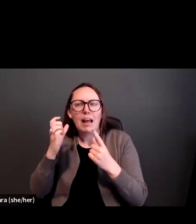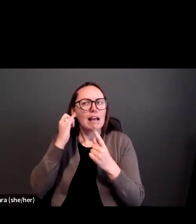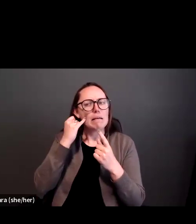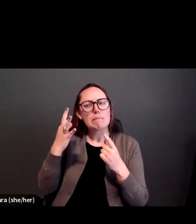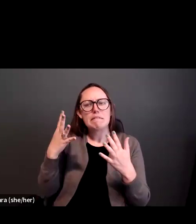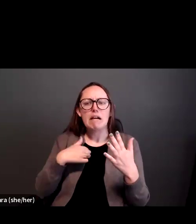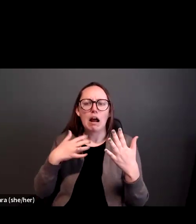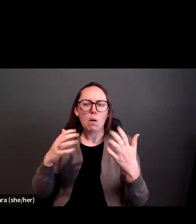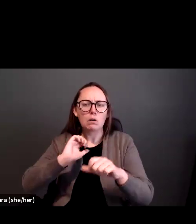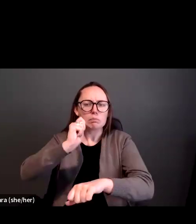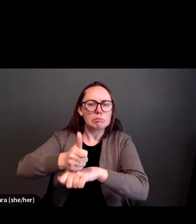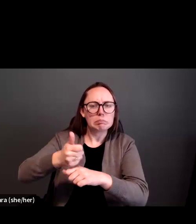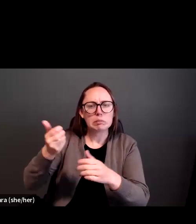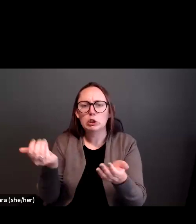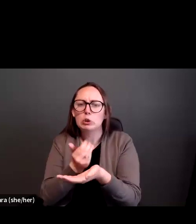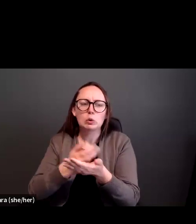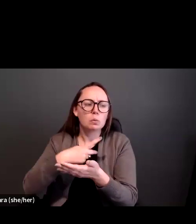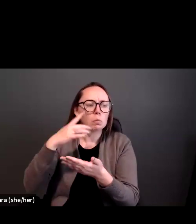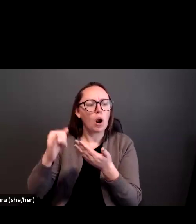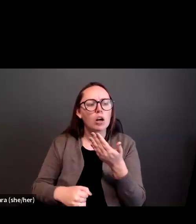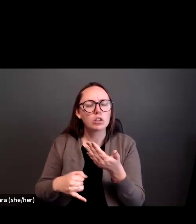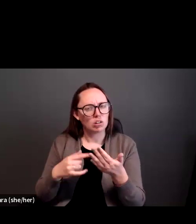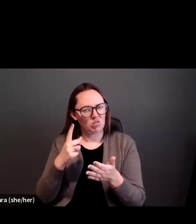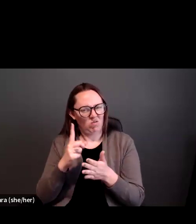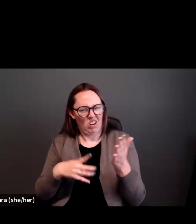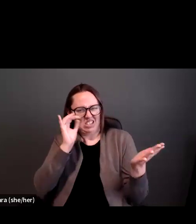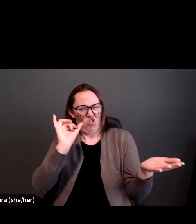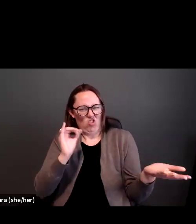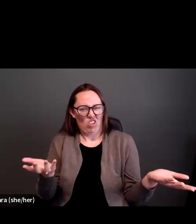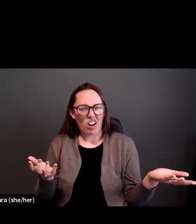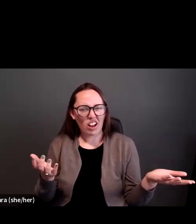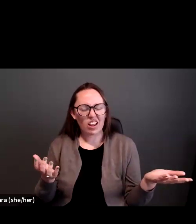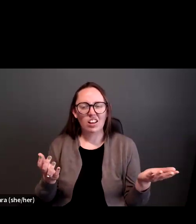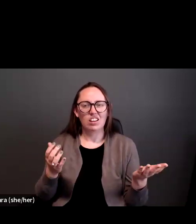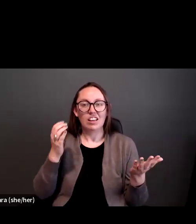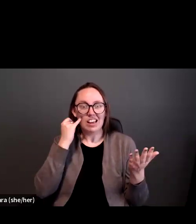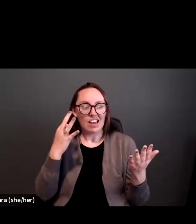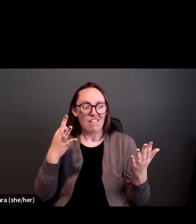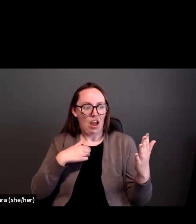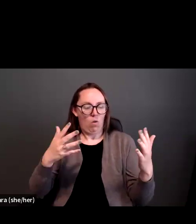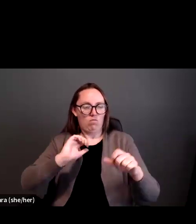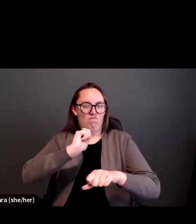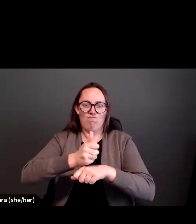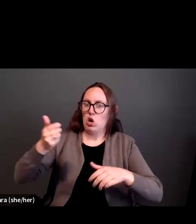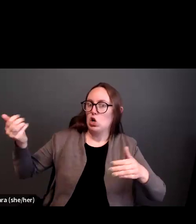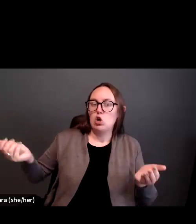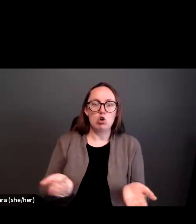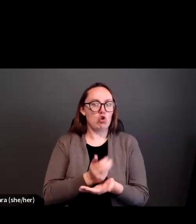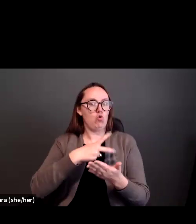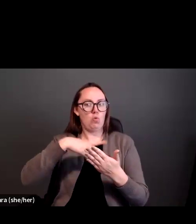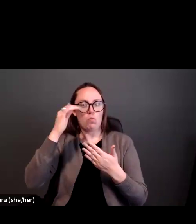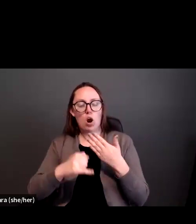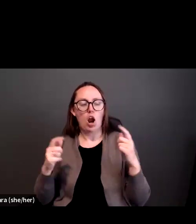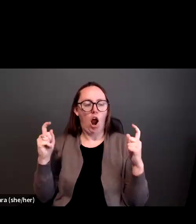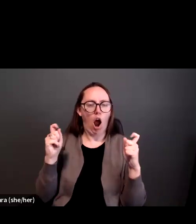scale project? So that bit of management and processing when you want to do something that is maybe complex.